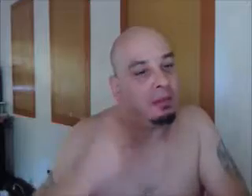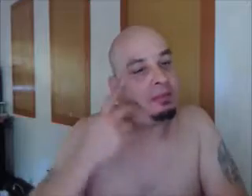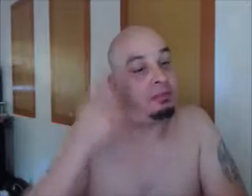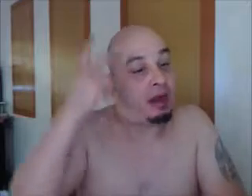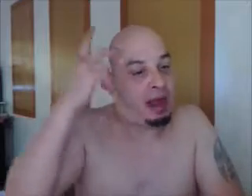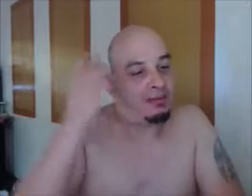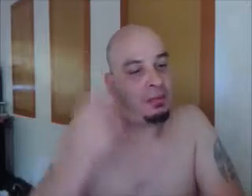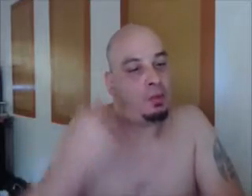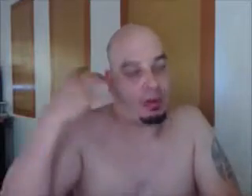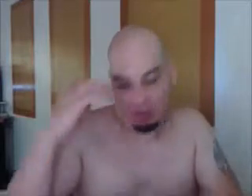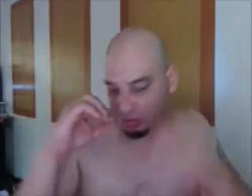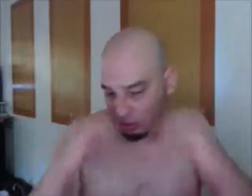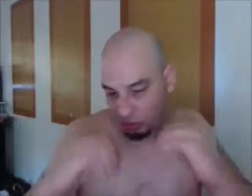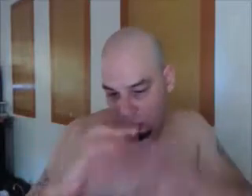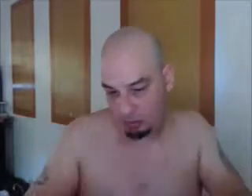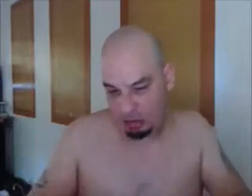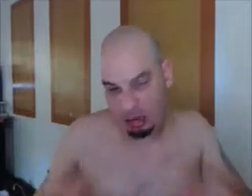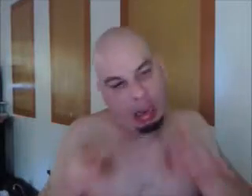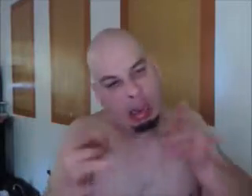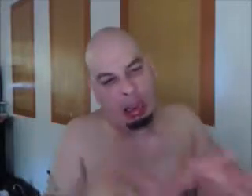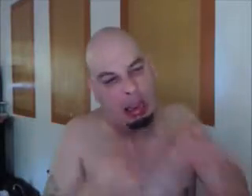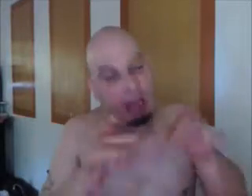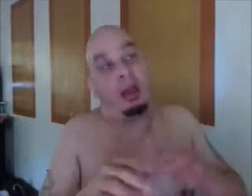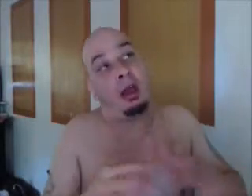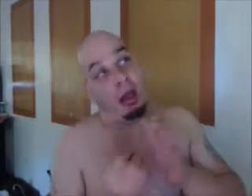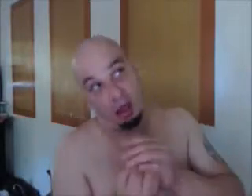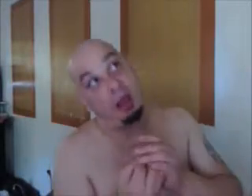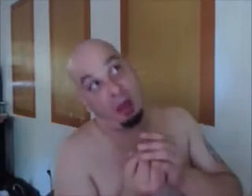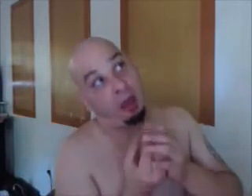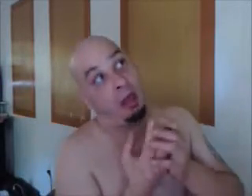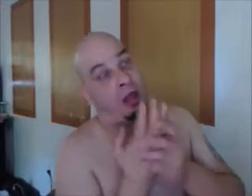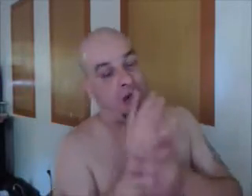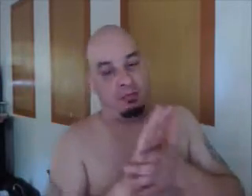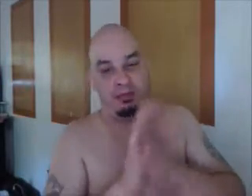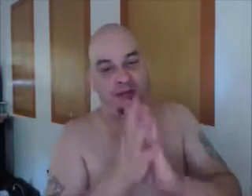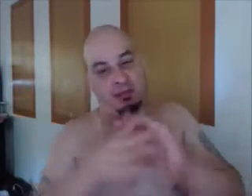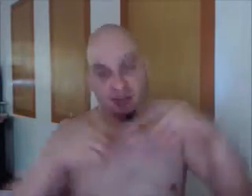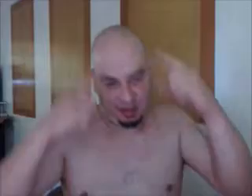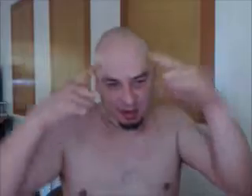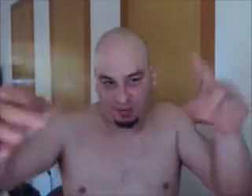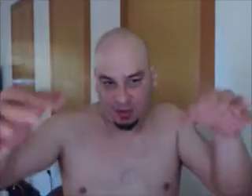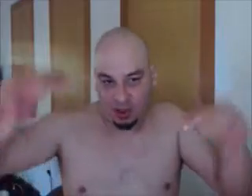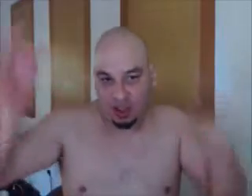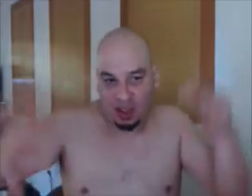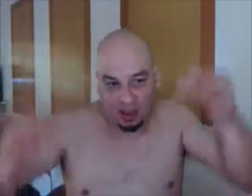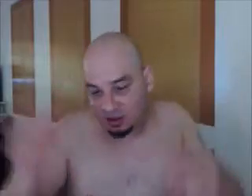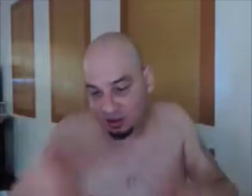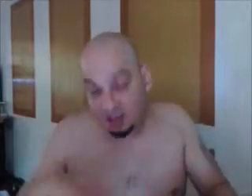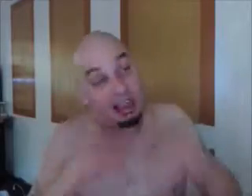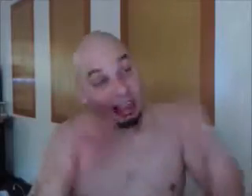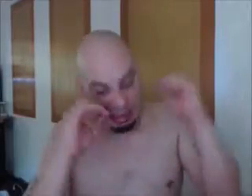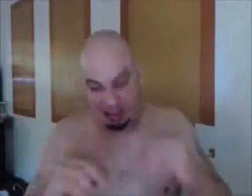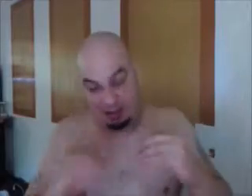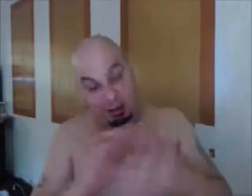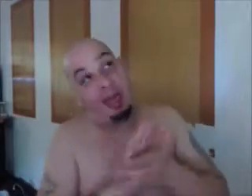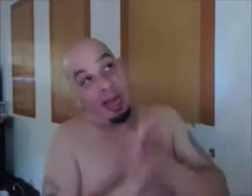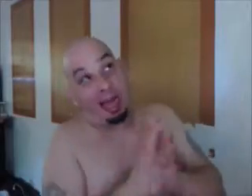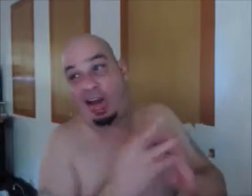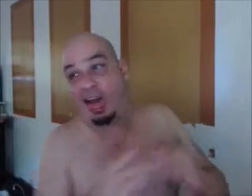about truth in the courtroom necessarily. You only know what you show. And there was a verdict. It's very high on purpose because we want to make sure in our